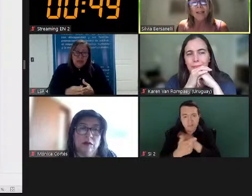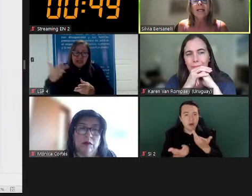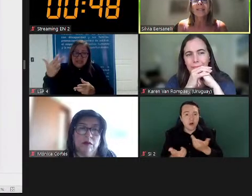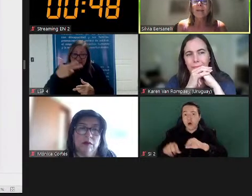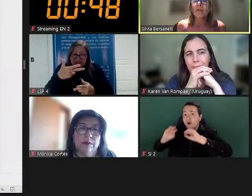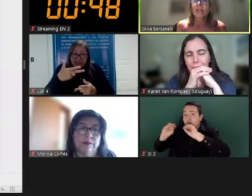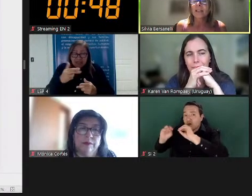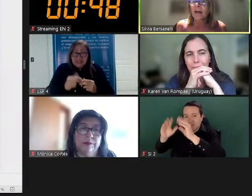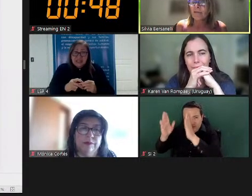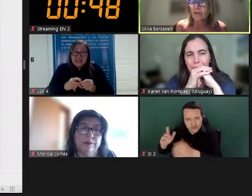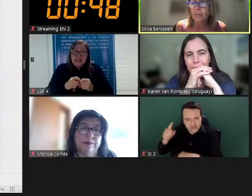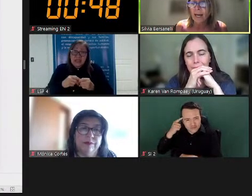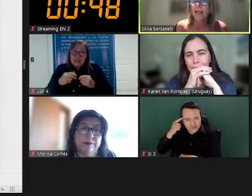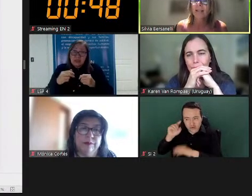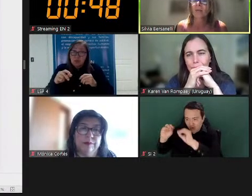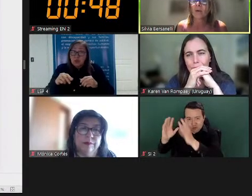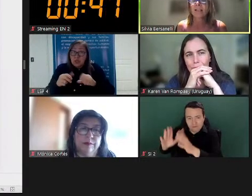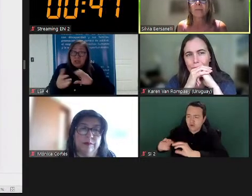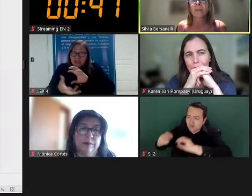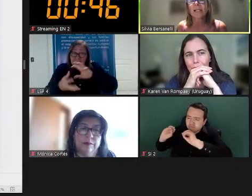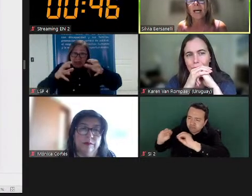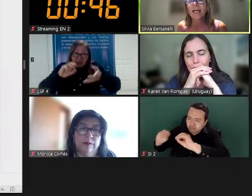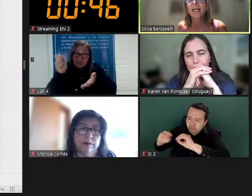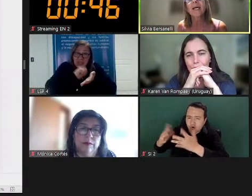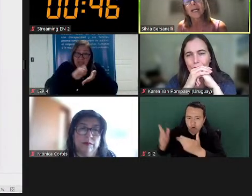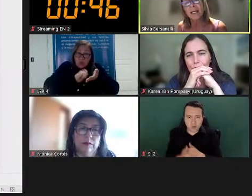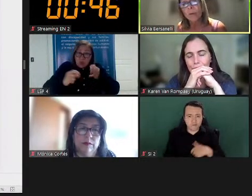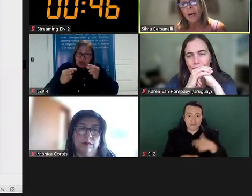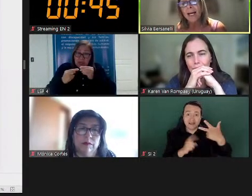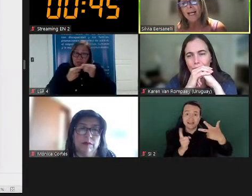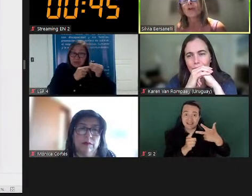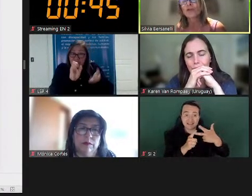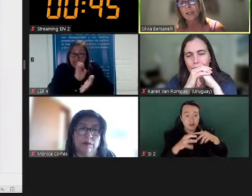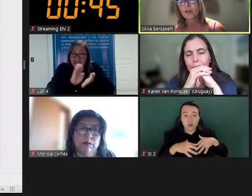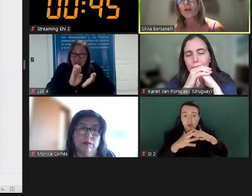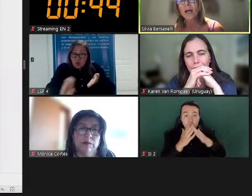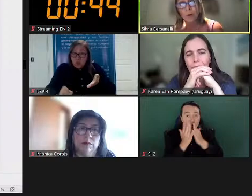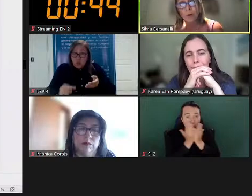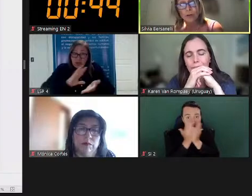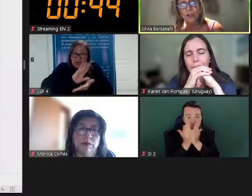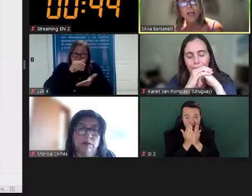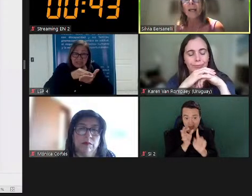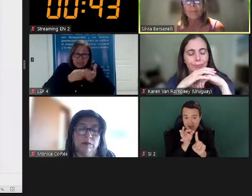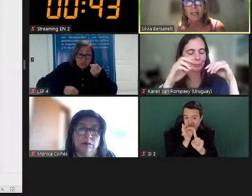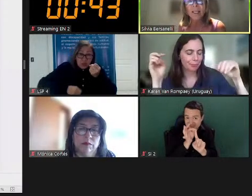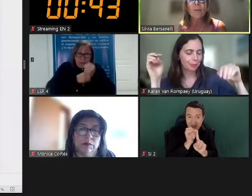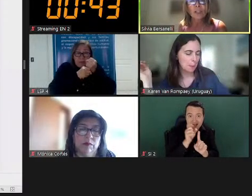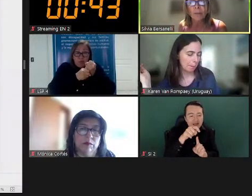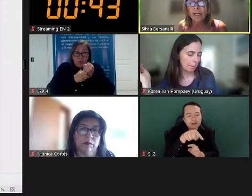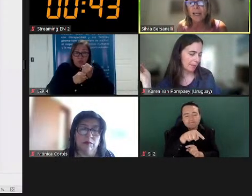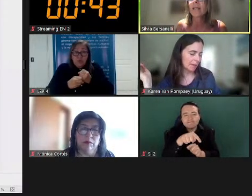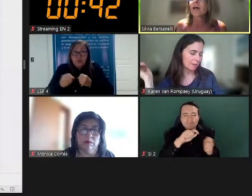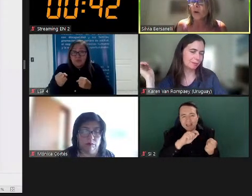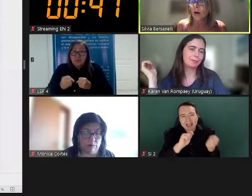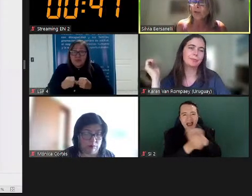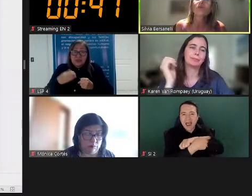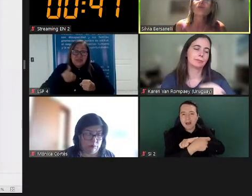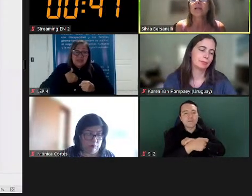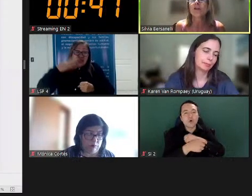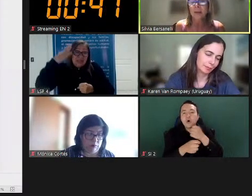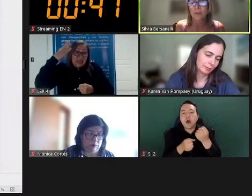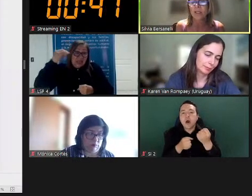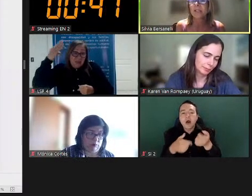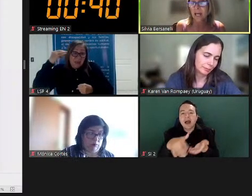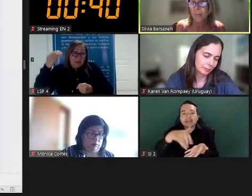teacher training third we need to transform special schools in support centers we